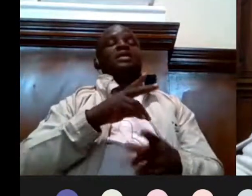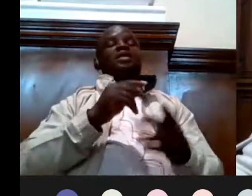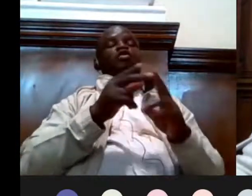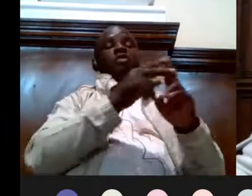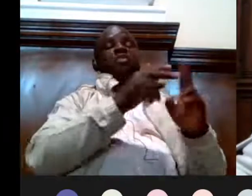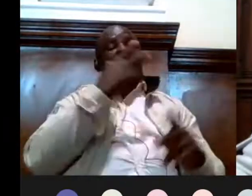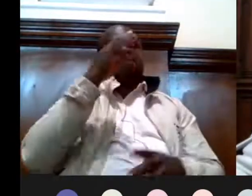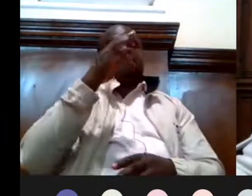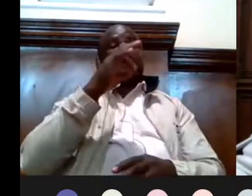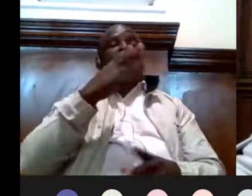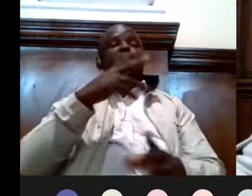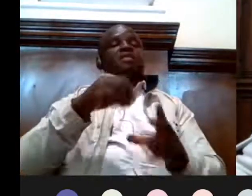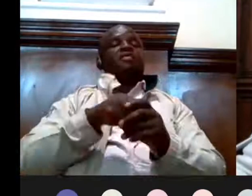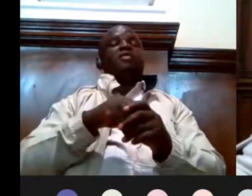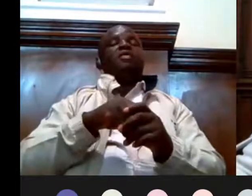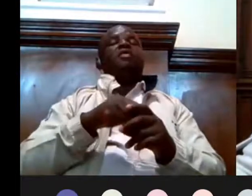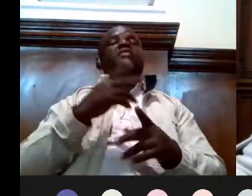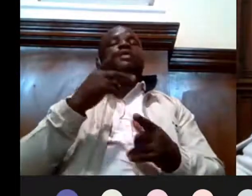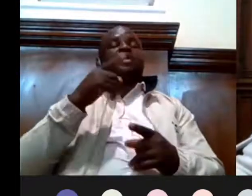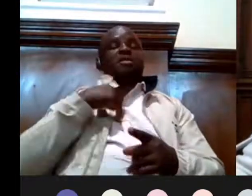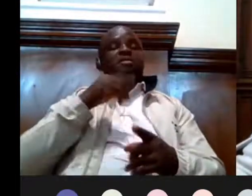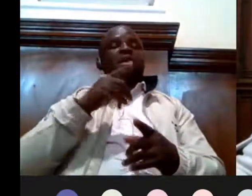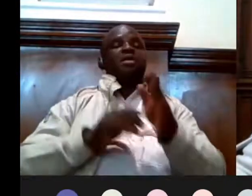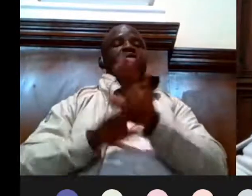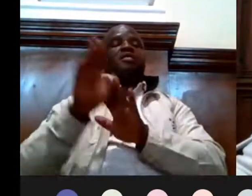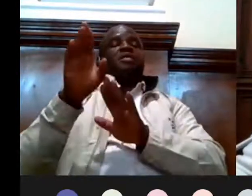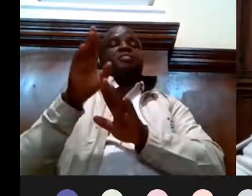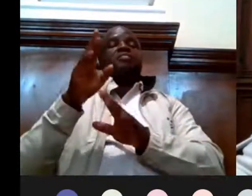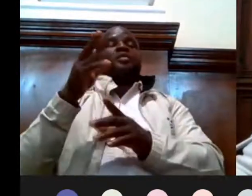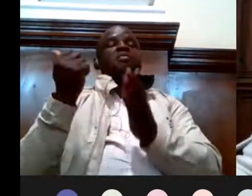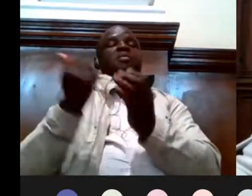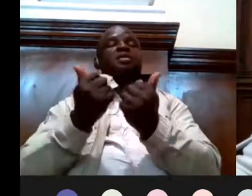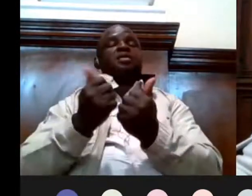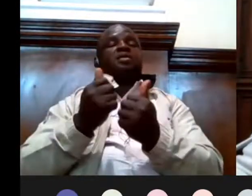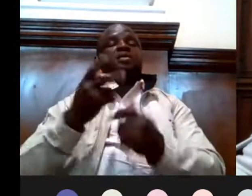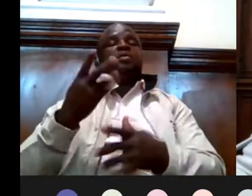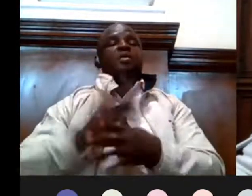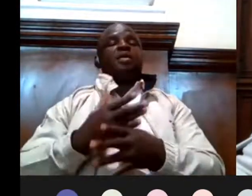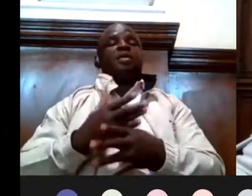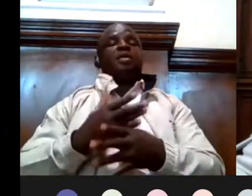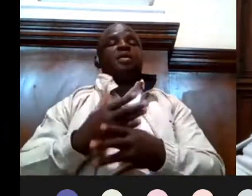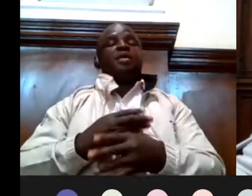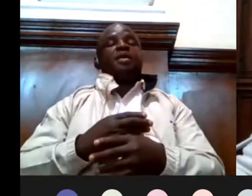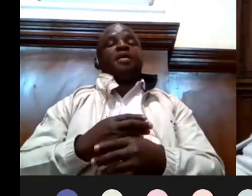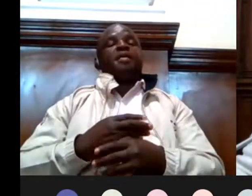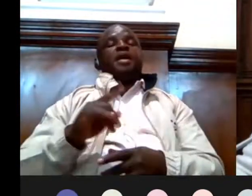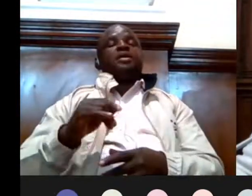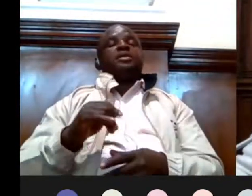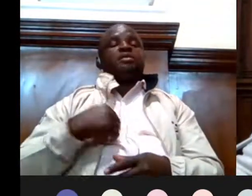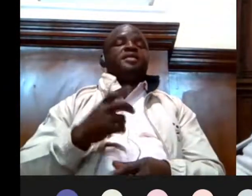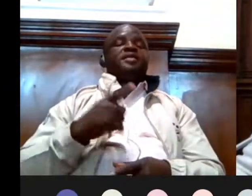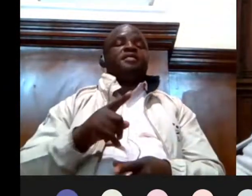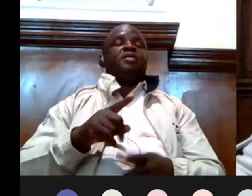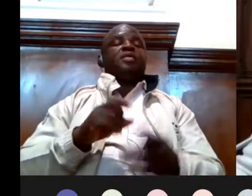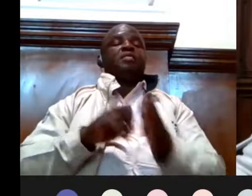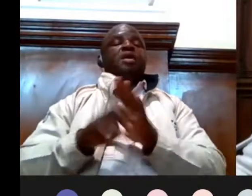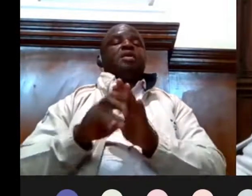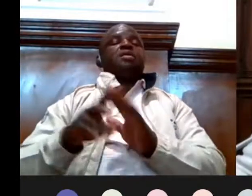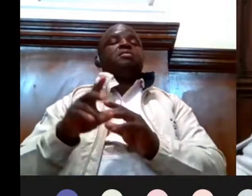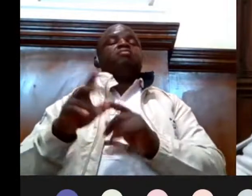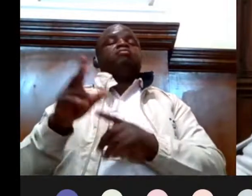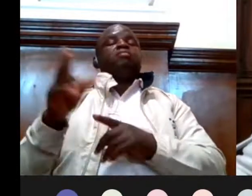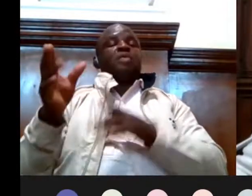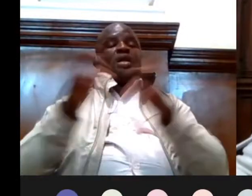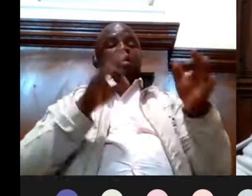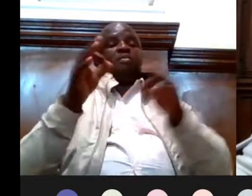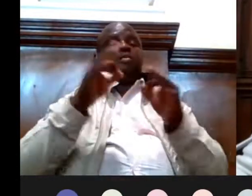including career progressions from lower ranks where women are already in majority. However, a need motion and